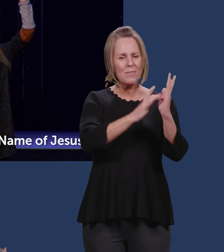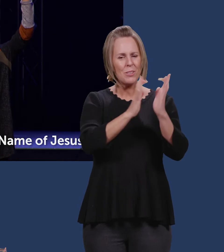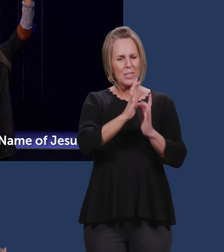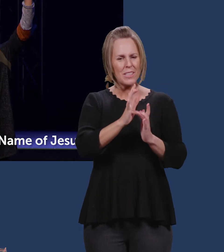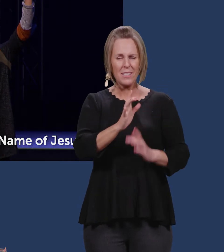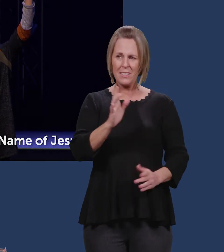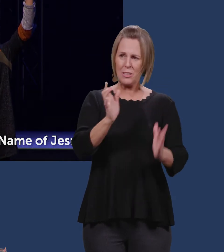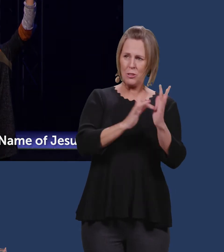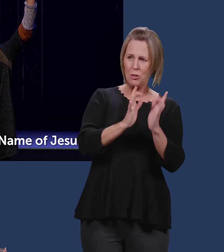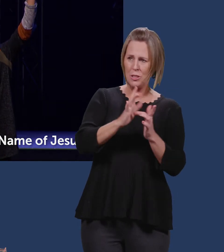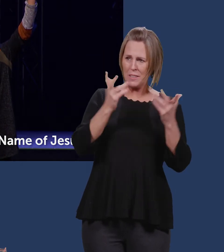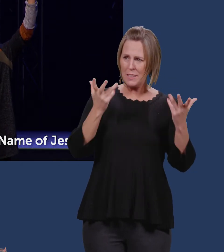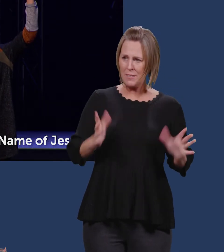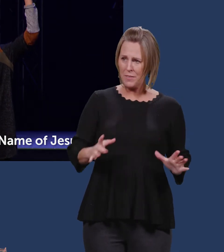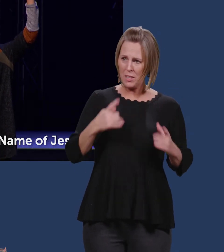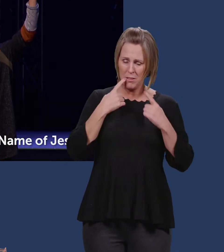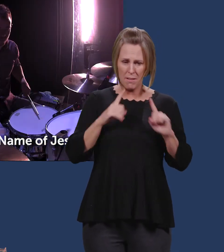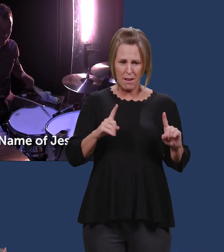in the name.